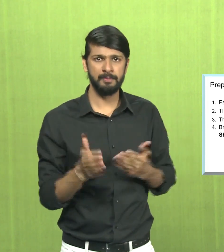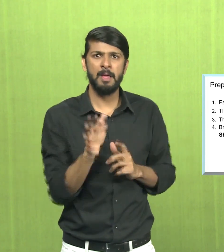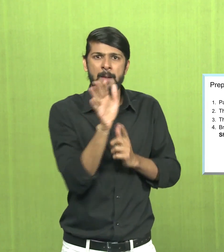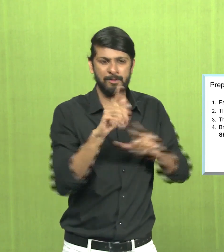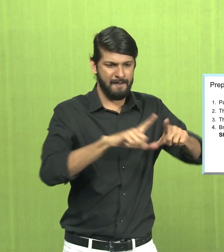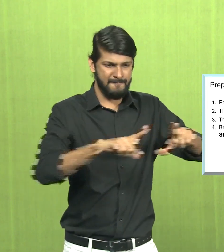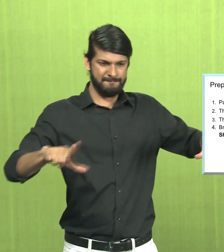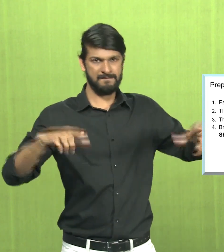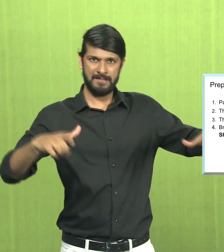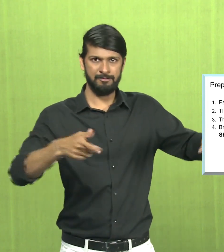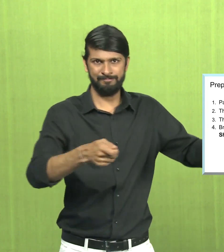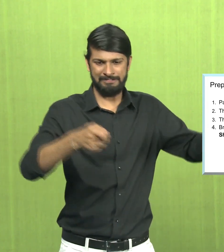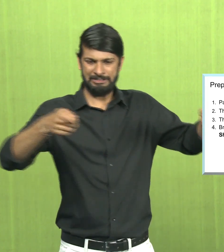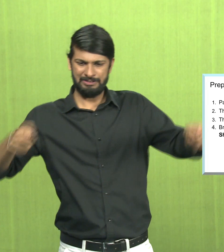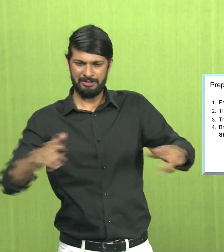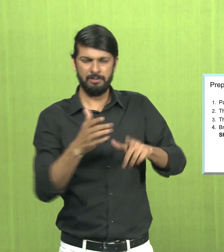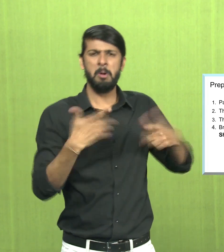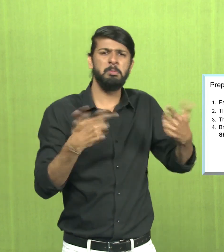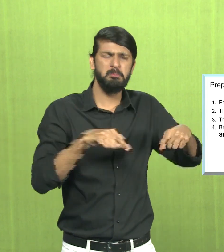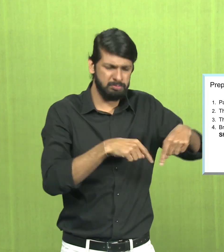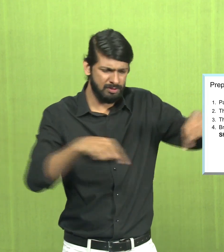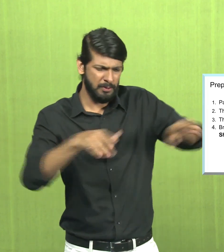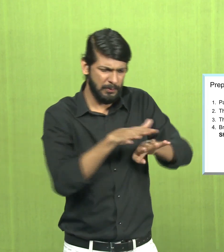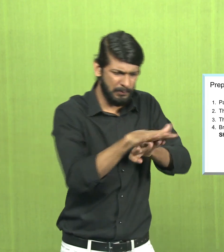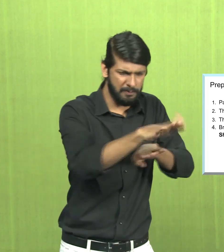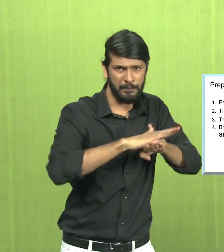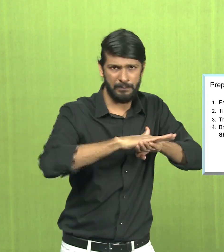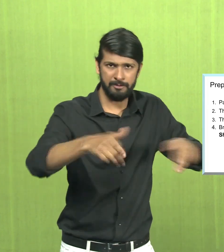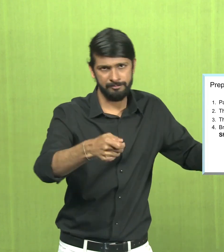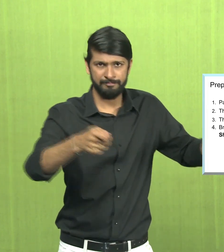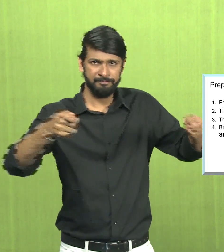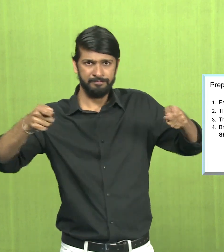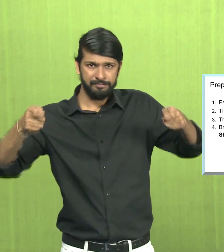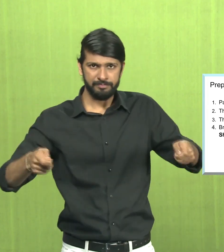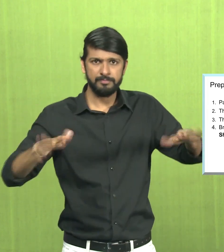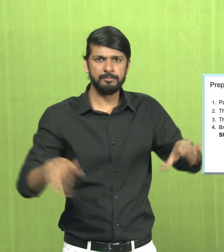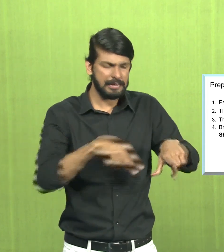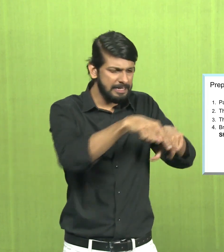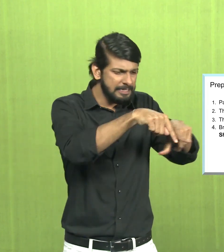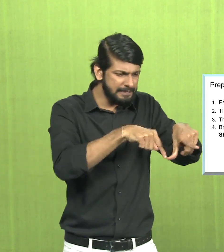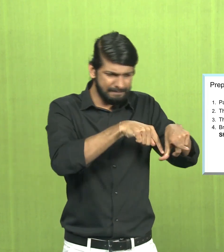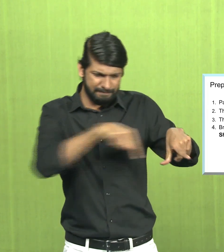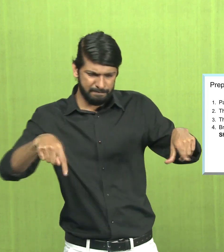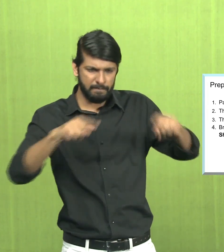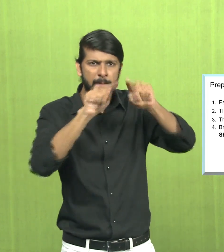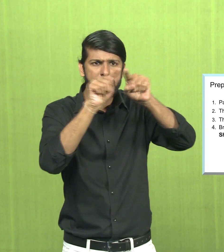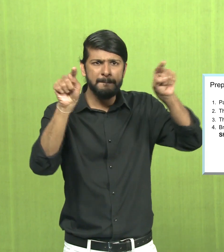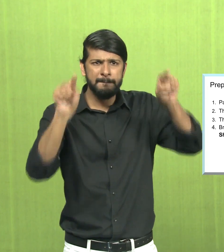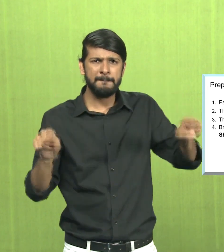the surface became smooth. After that, these leaves were cut into rectangular